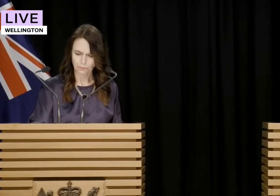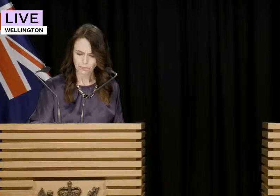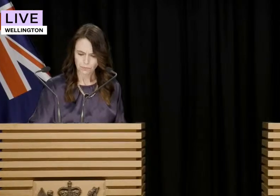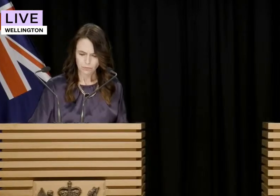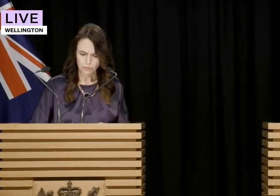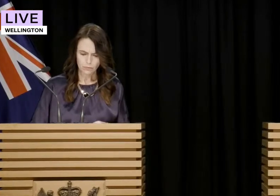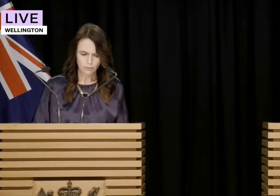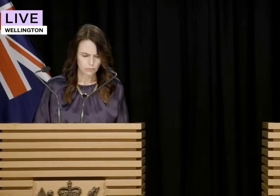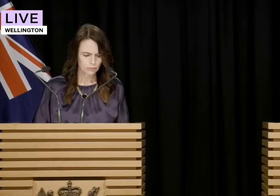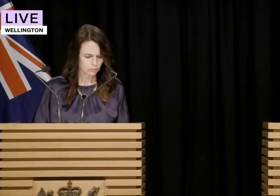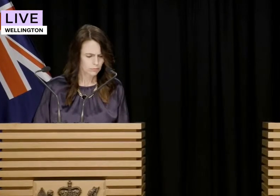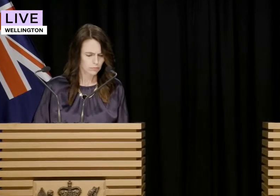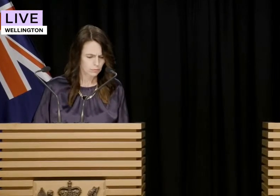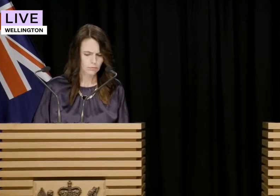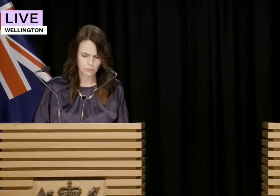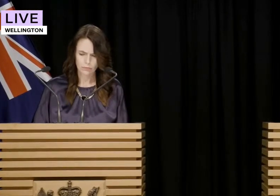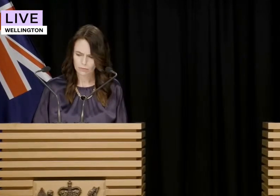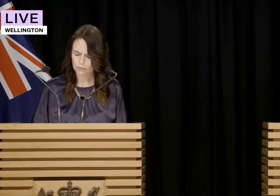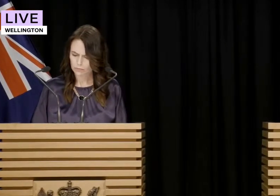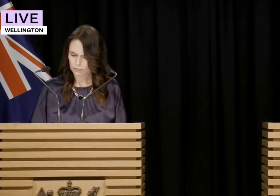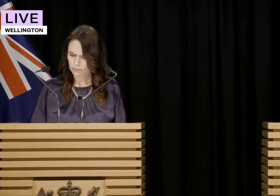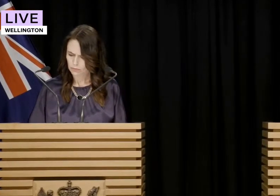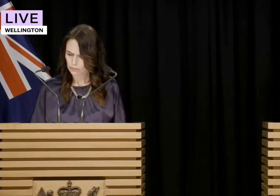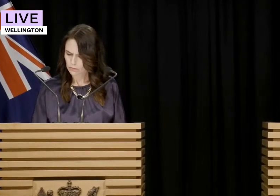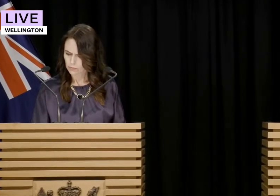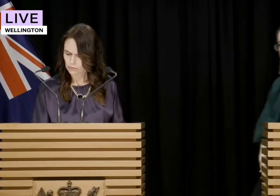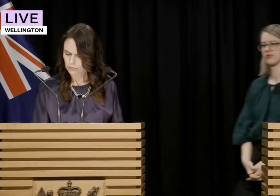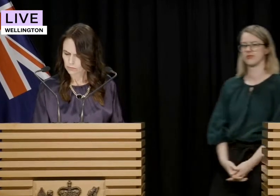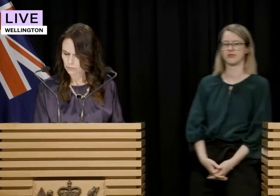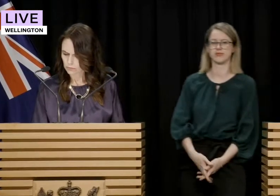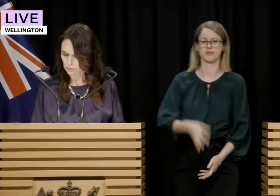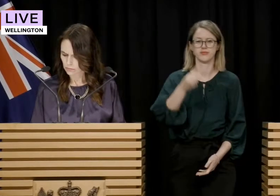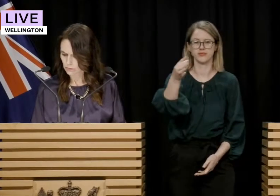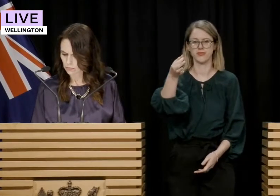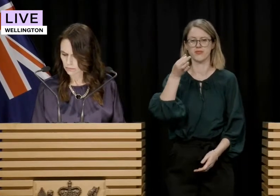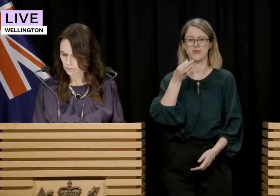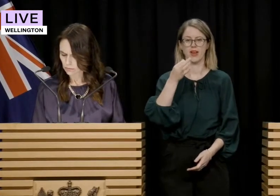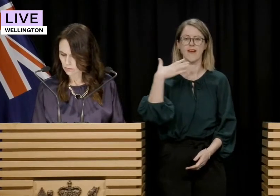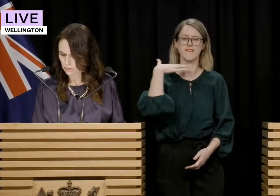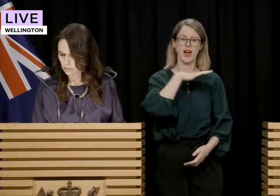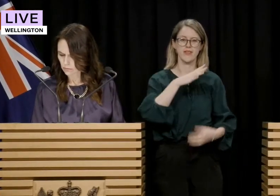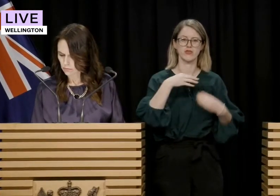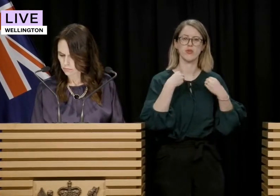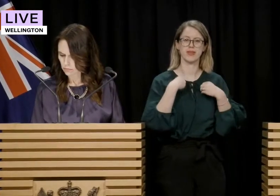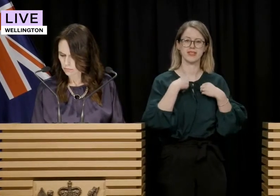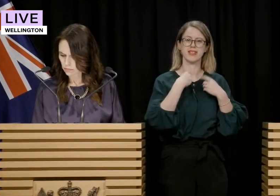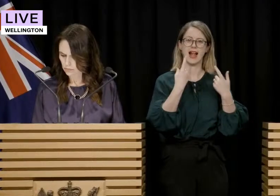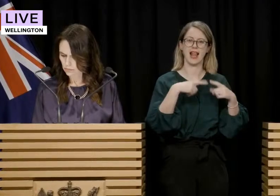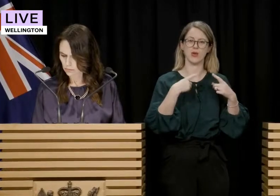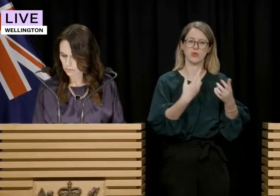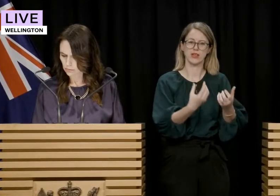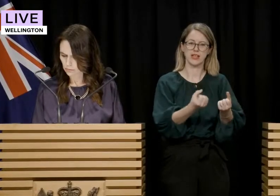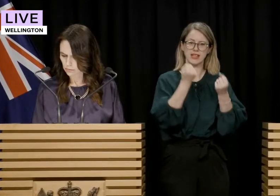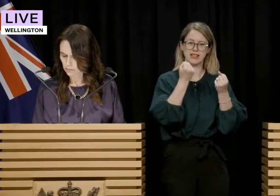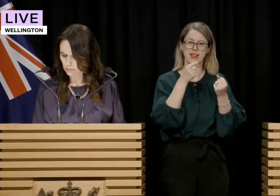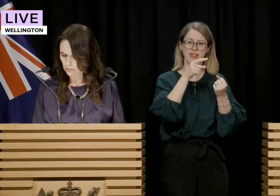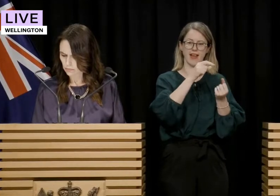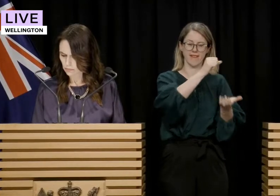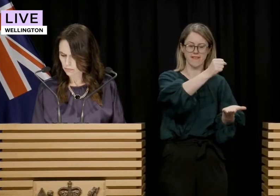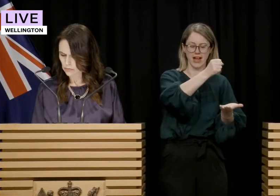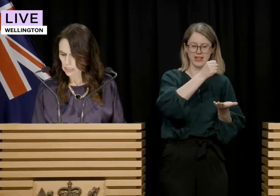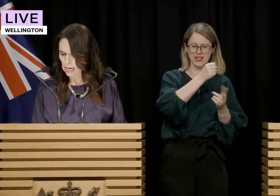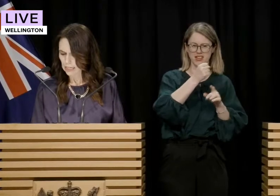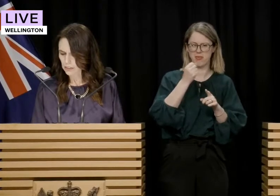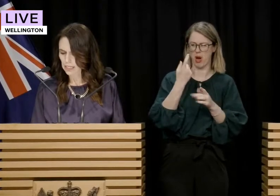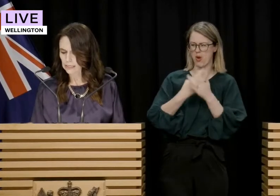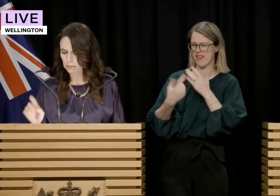eligible for that crime prevention fund. Obviously we've seen 5 have had security upgrades, and I understand a further 5 are underway. Is that